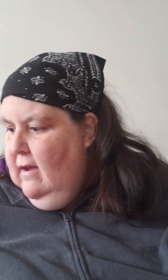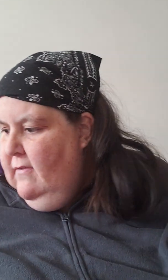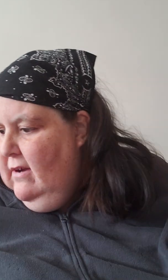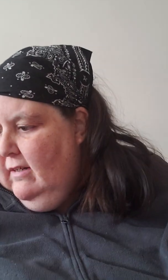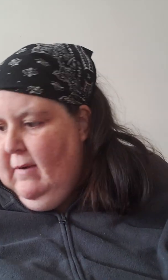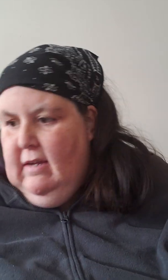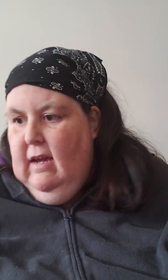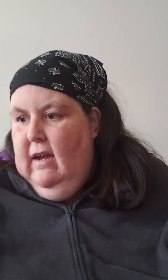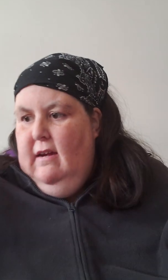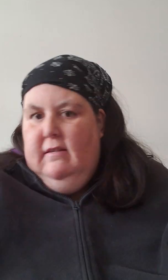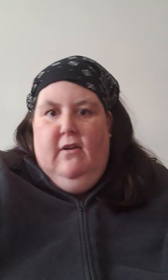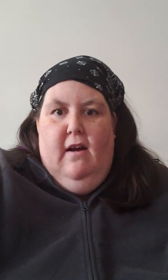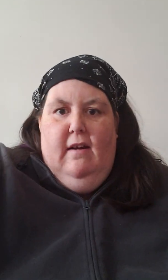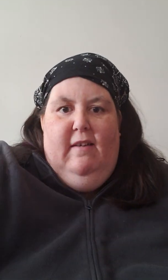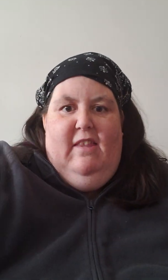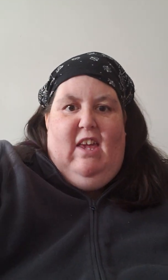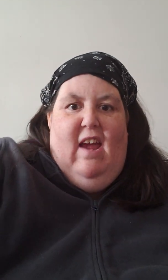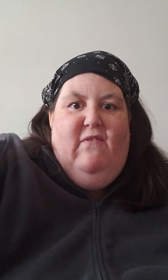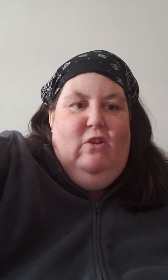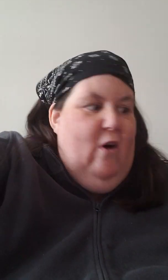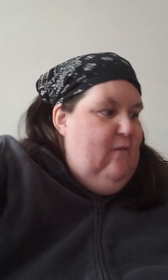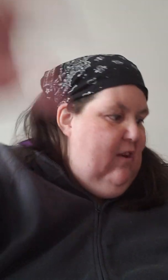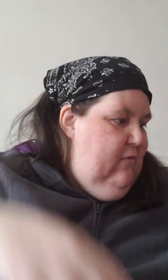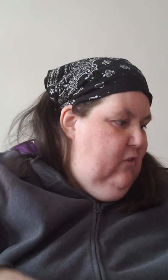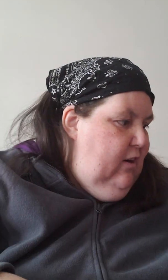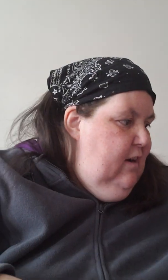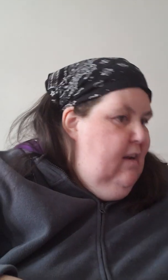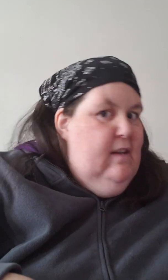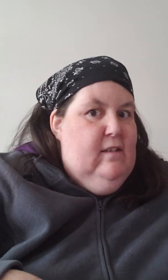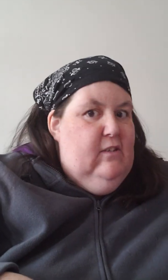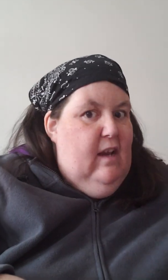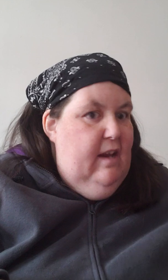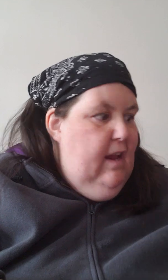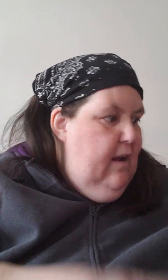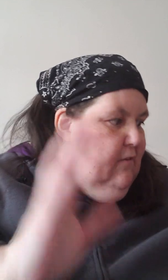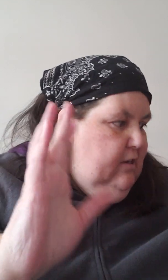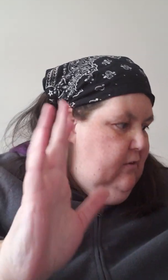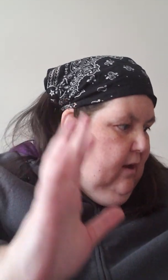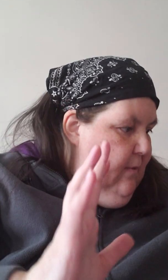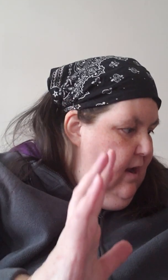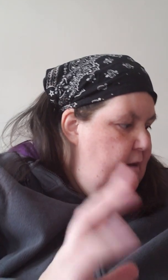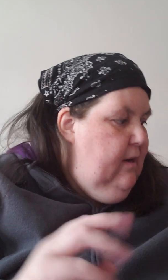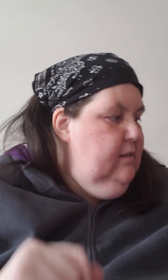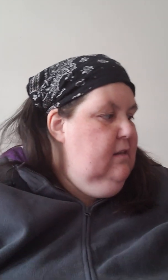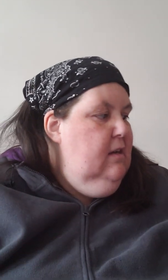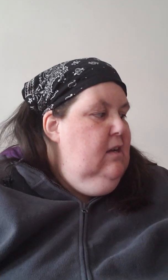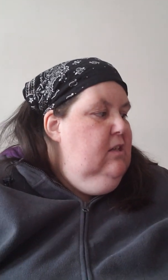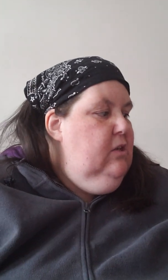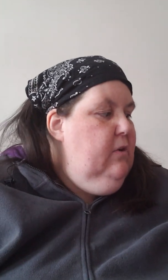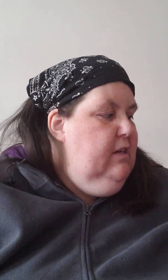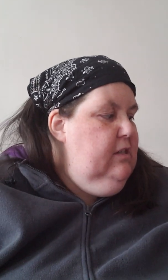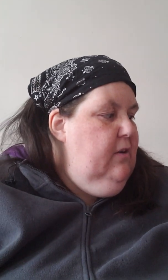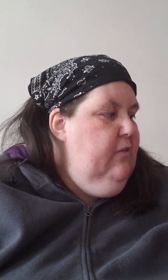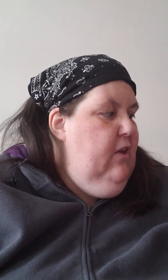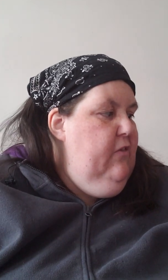And there's my K. So the K flew off on the floor. So sadly I can't redo that. But anyways, so we're going to start with the